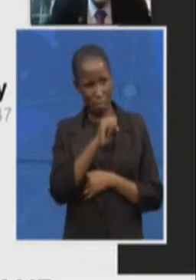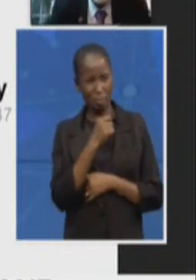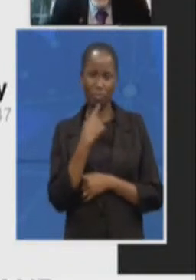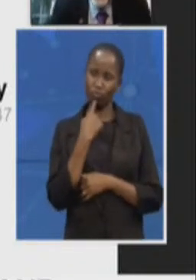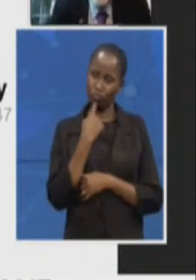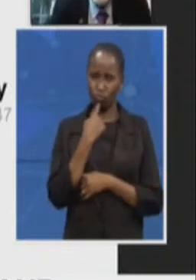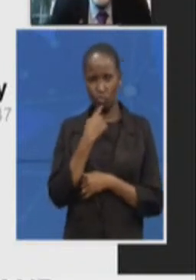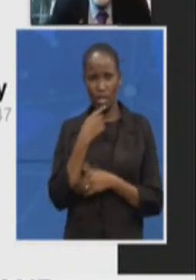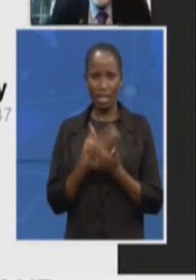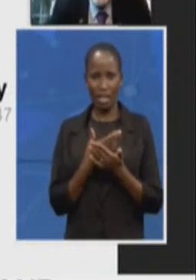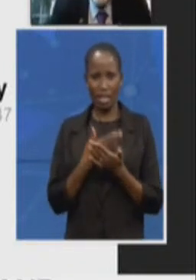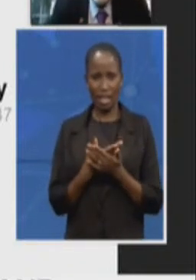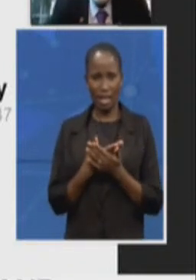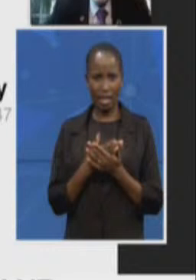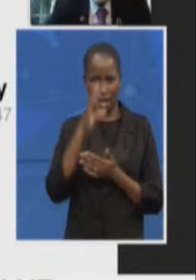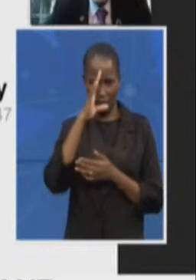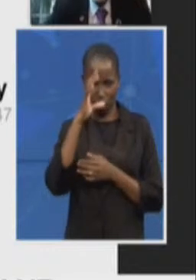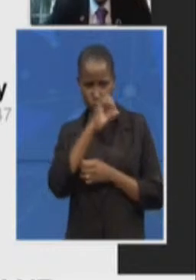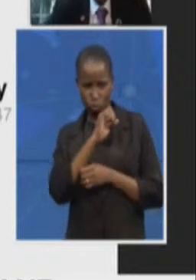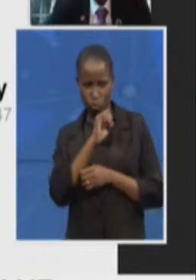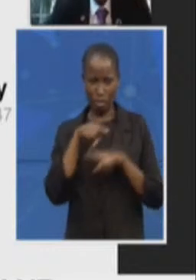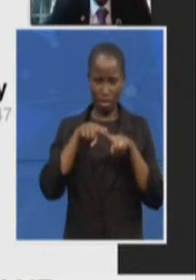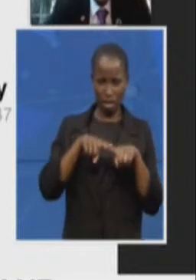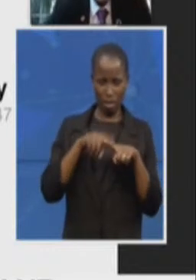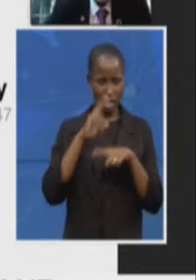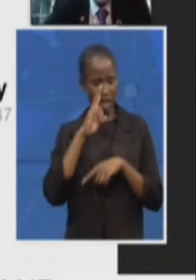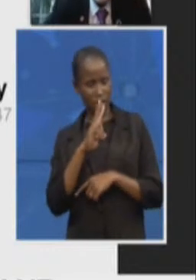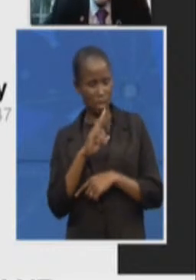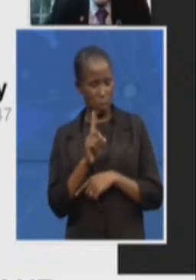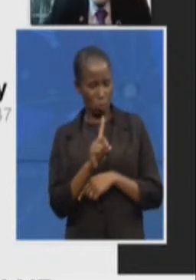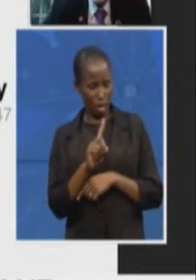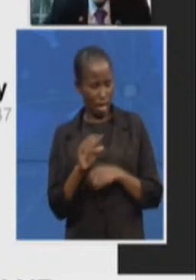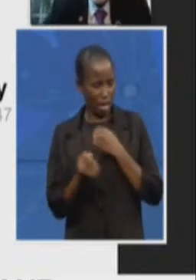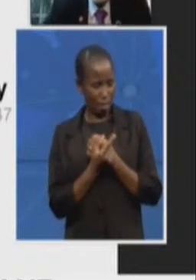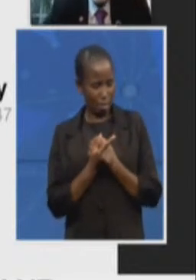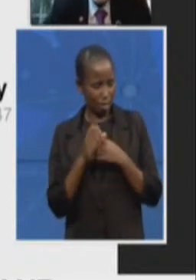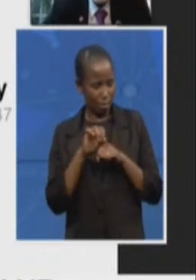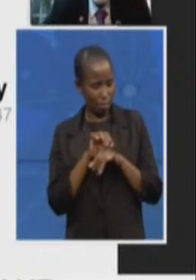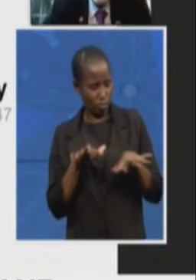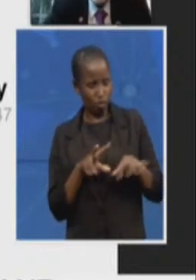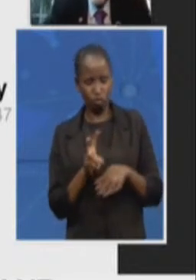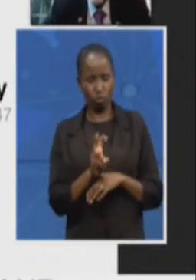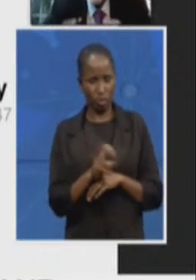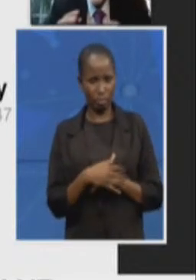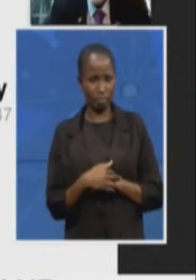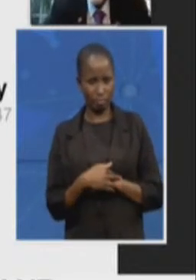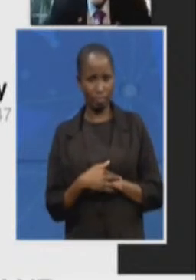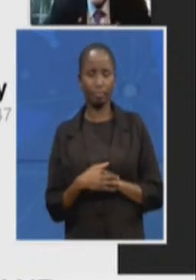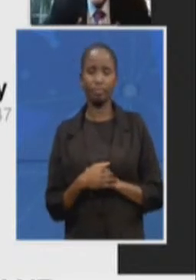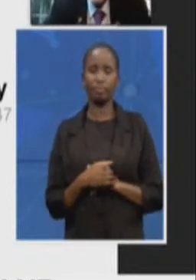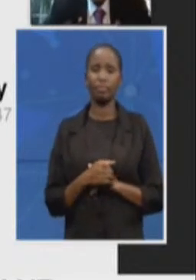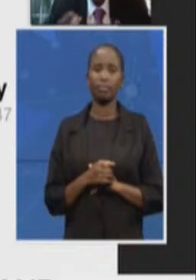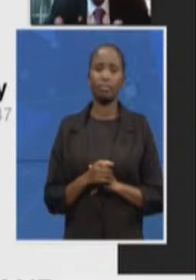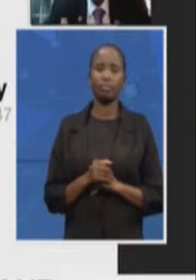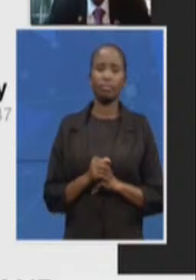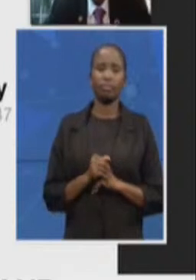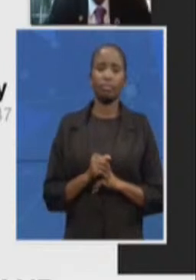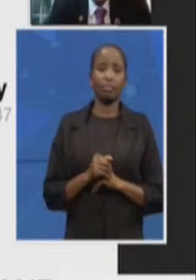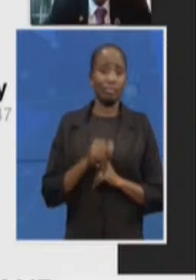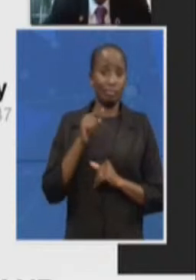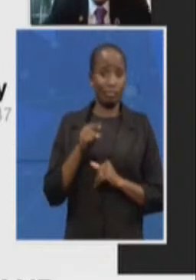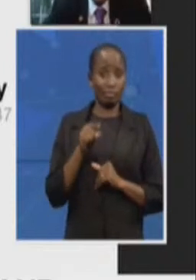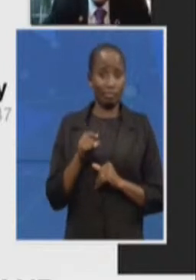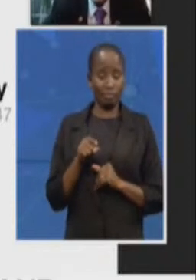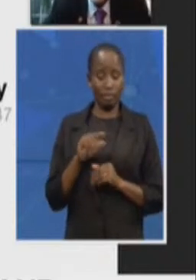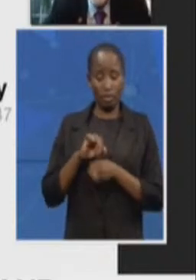seeing in the mutations. But there are some mutations in this particular variant that we have just only slight